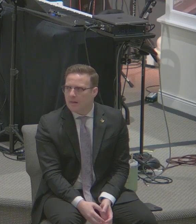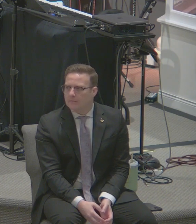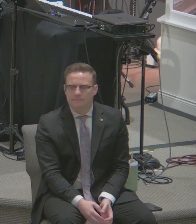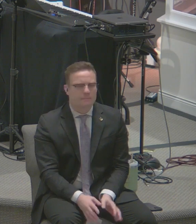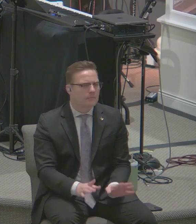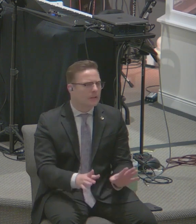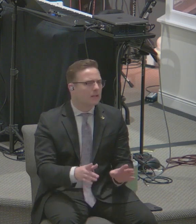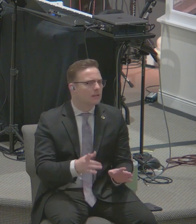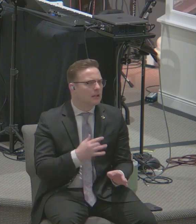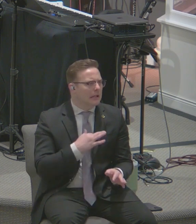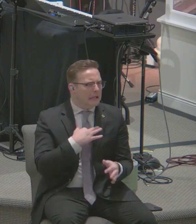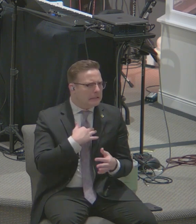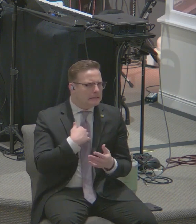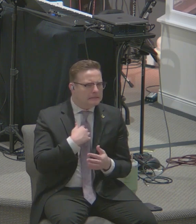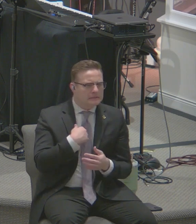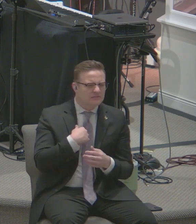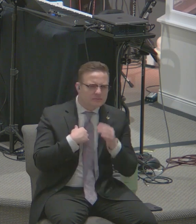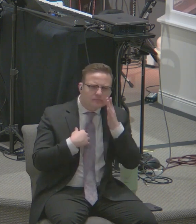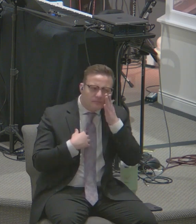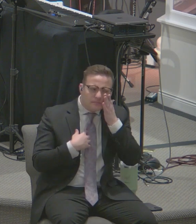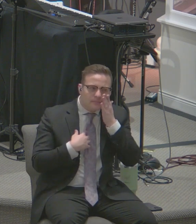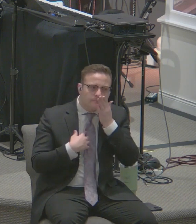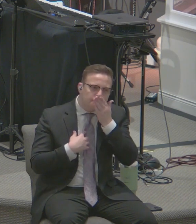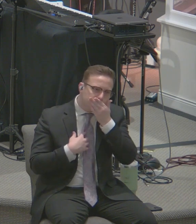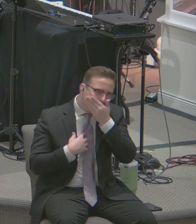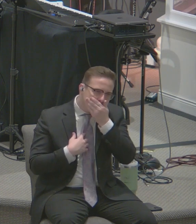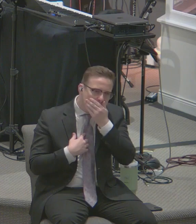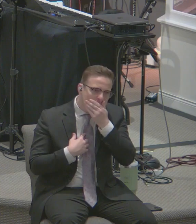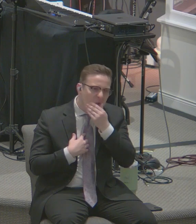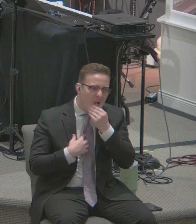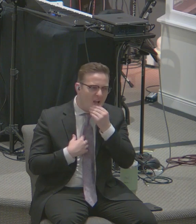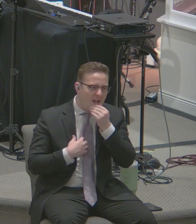No. I'm not being defensive. What I'm telling you is this is what really happened, and this is what.